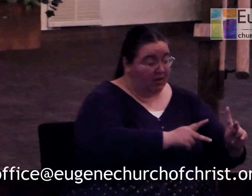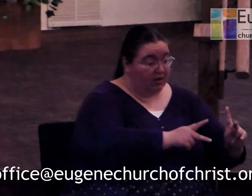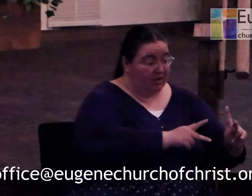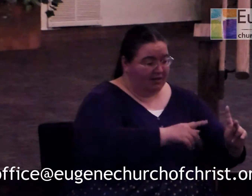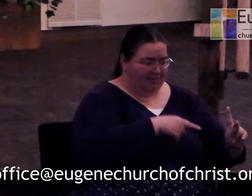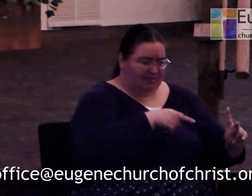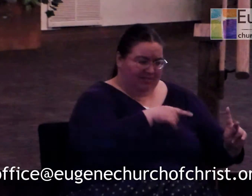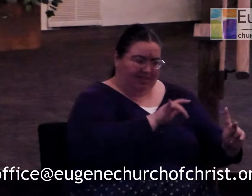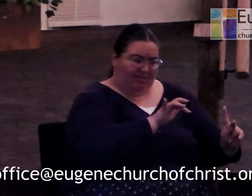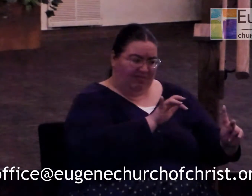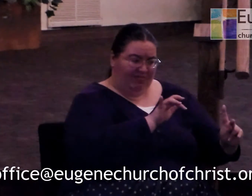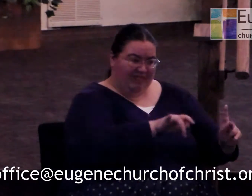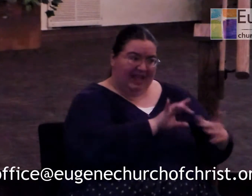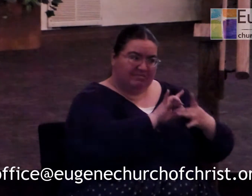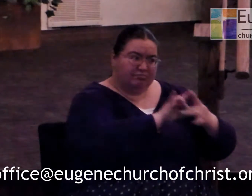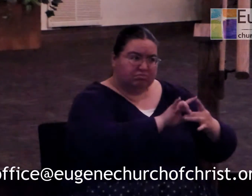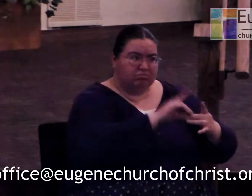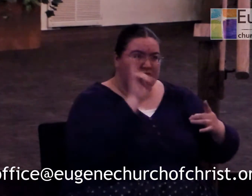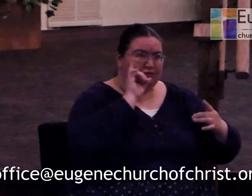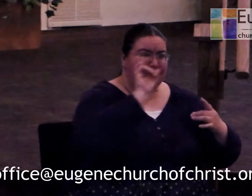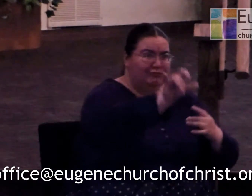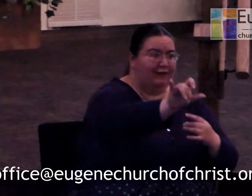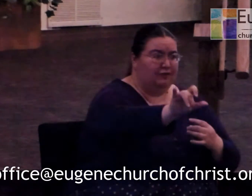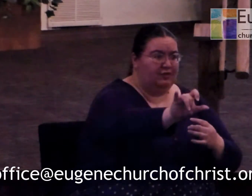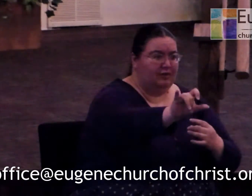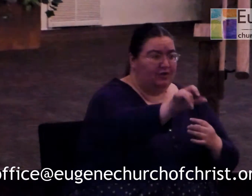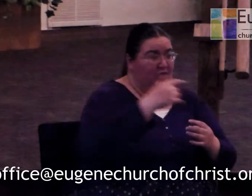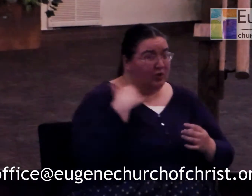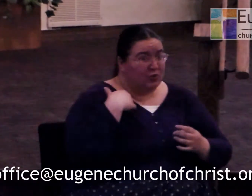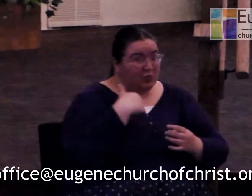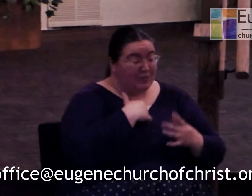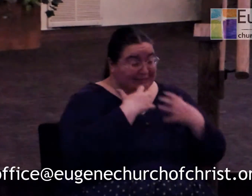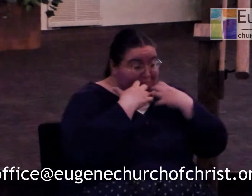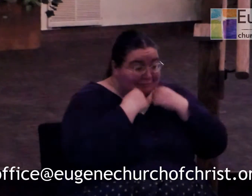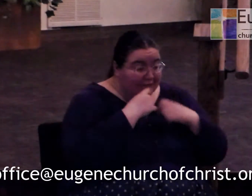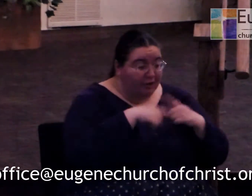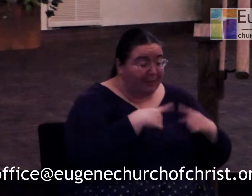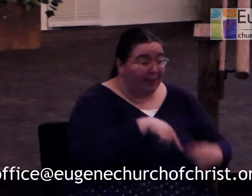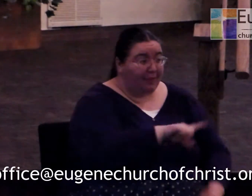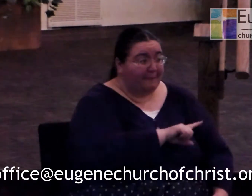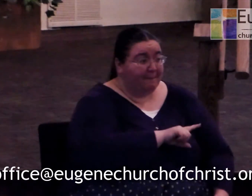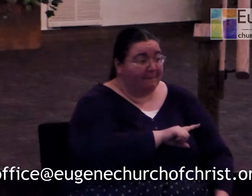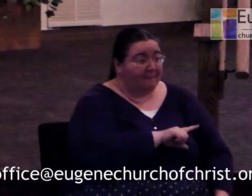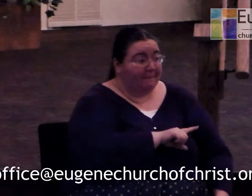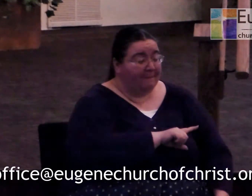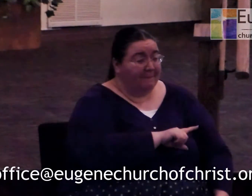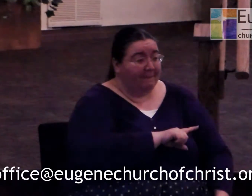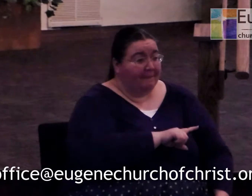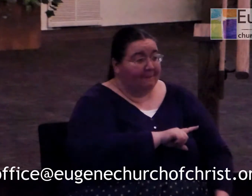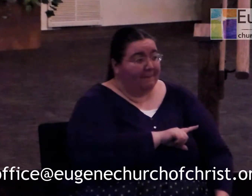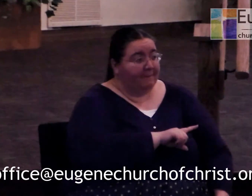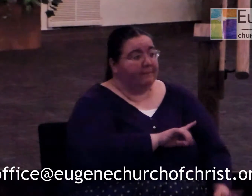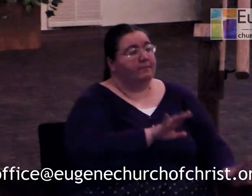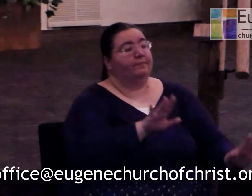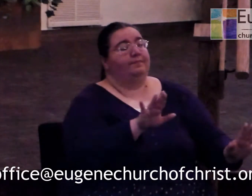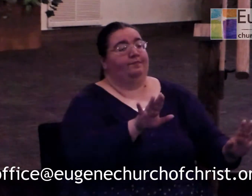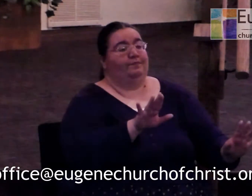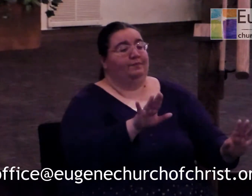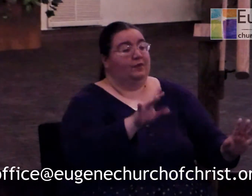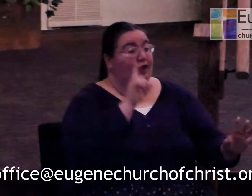Do we really care about the lost? Now, a caveat here for those who are visiting. We don't sit